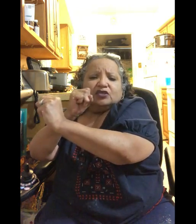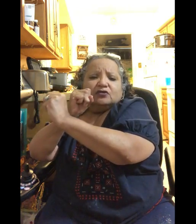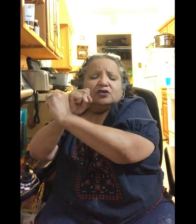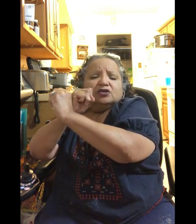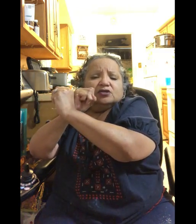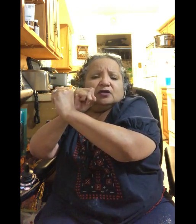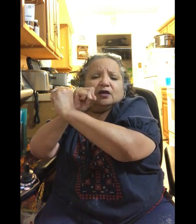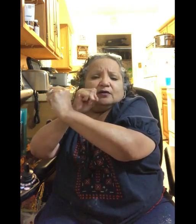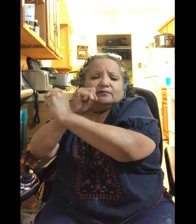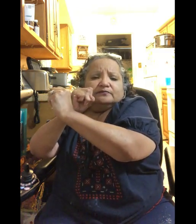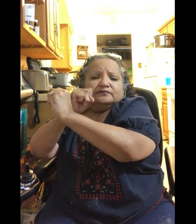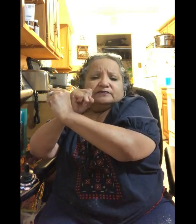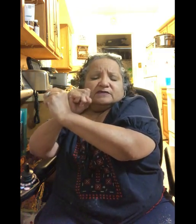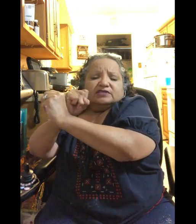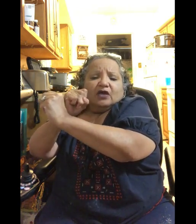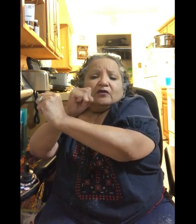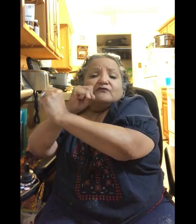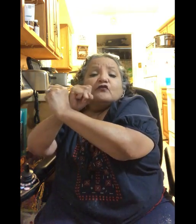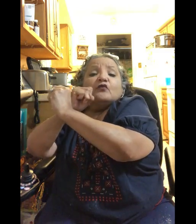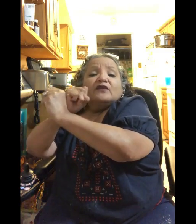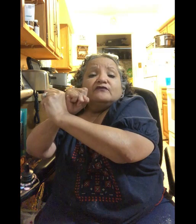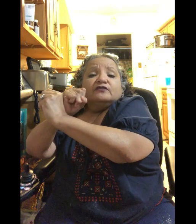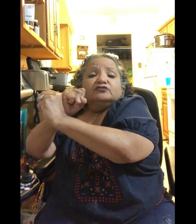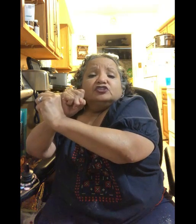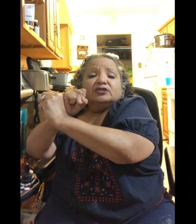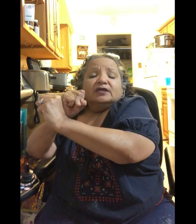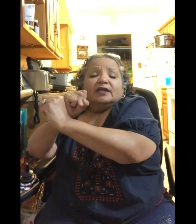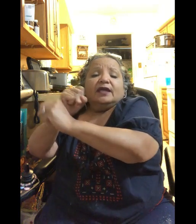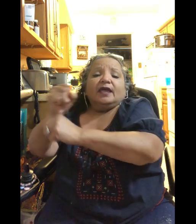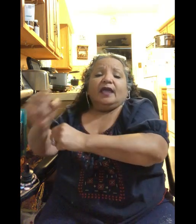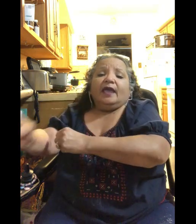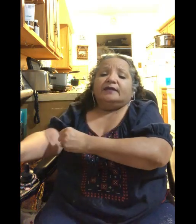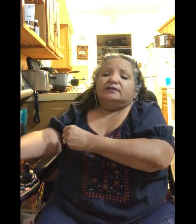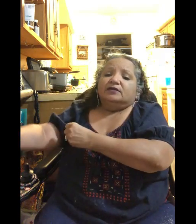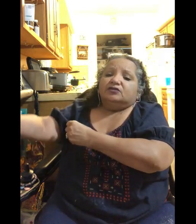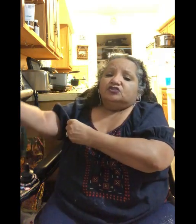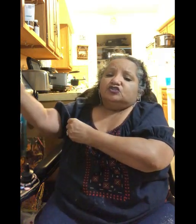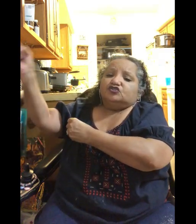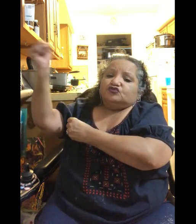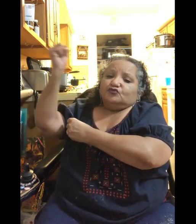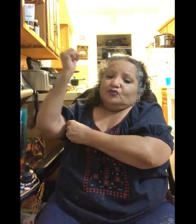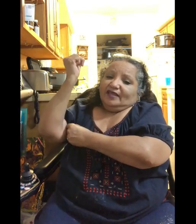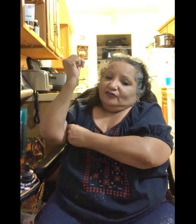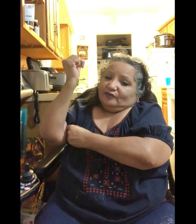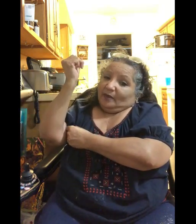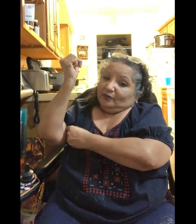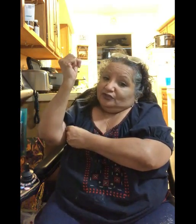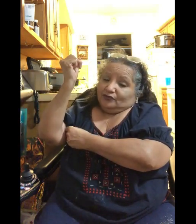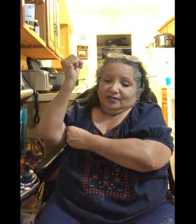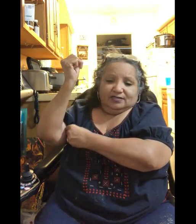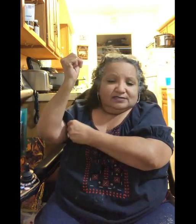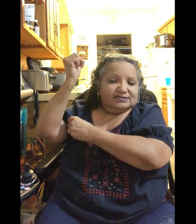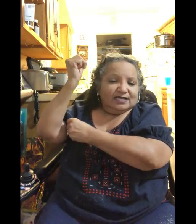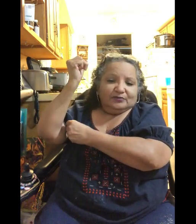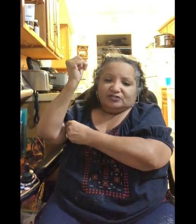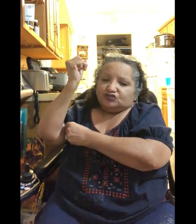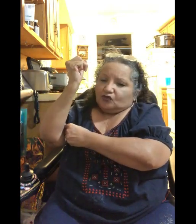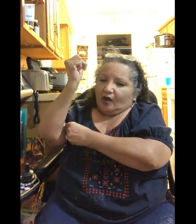you. However, refuge and strength. Remember, strength is the same as